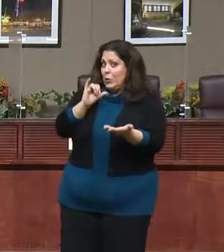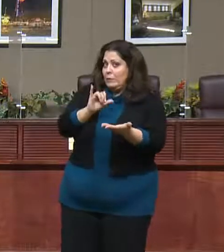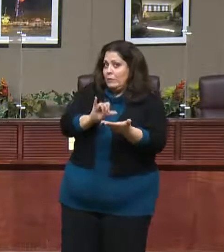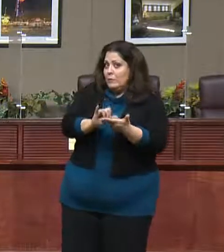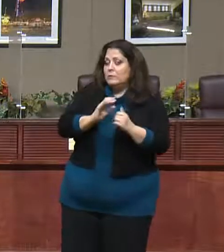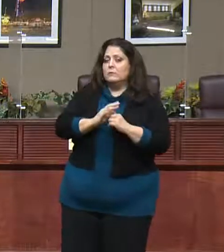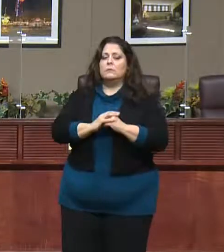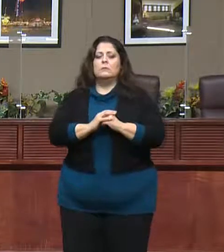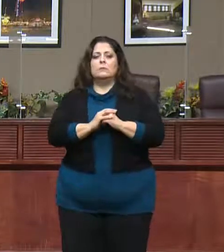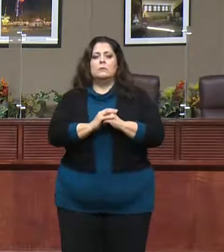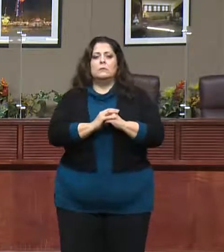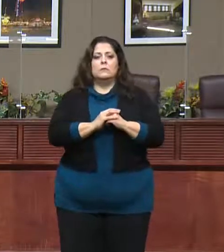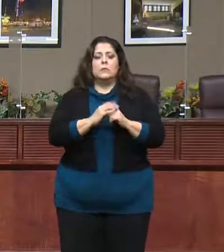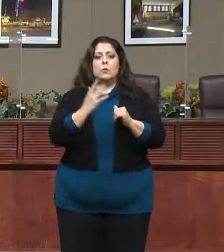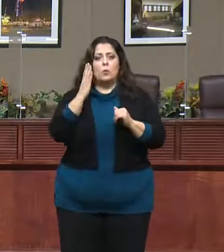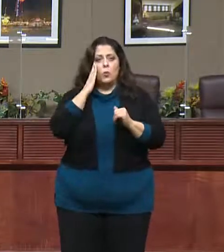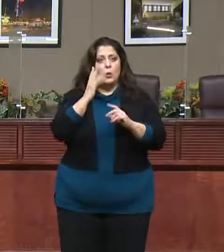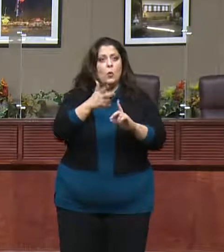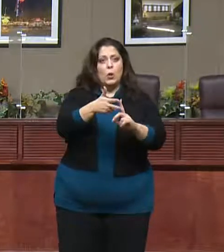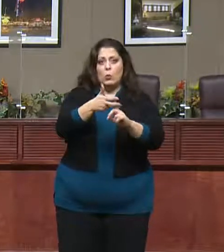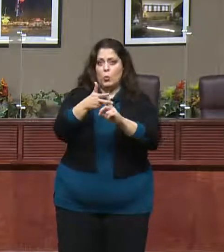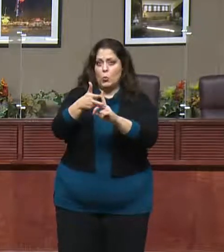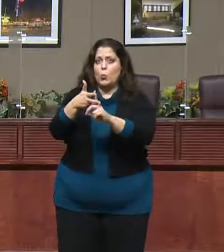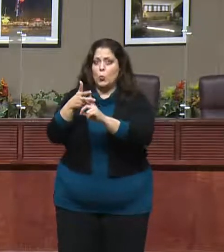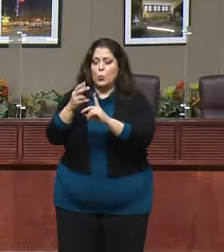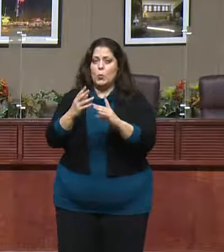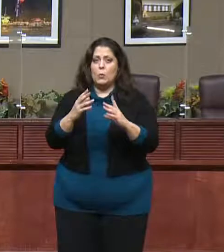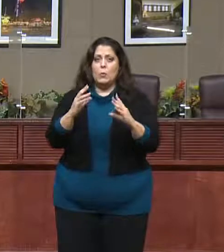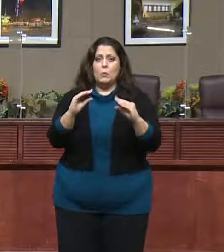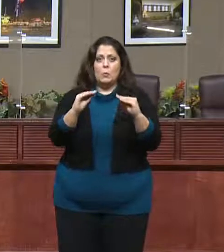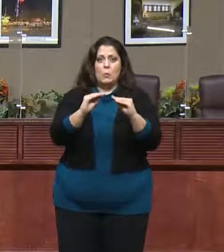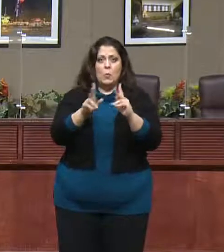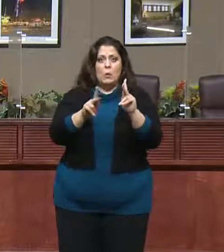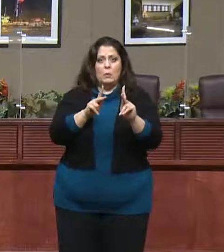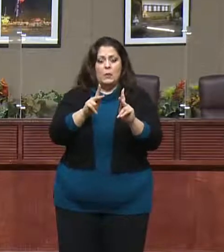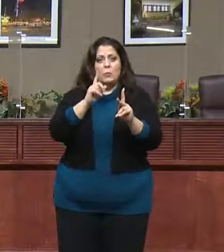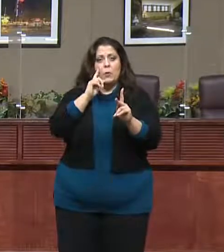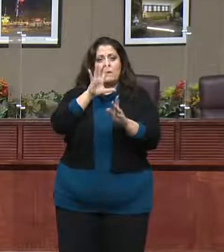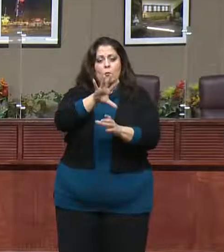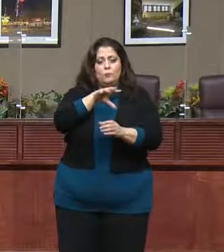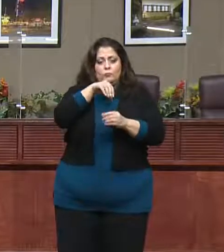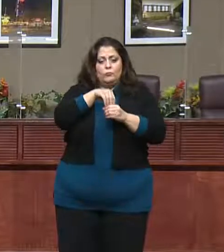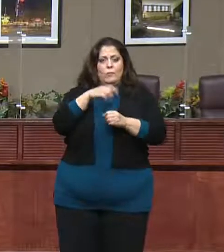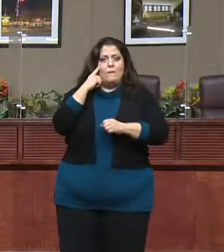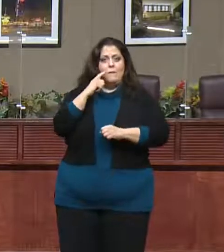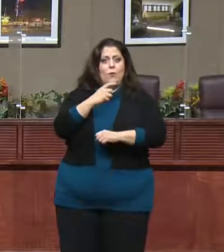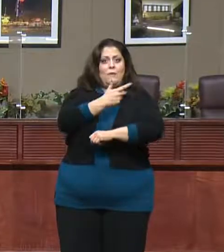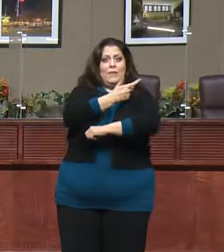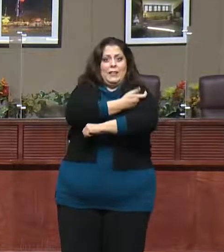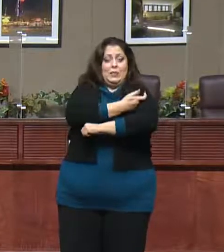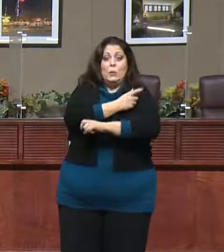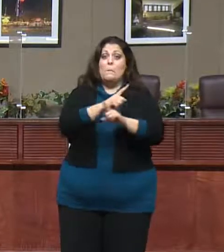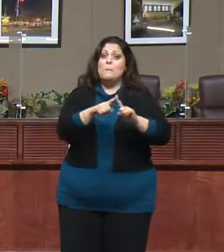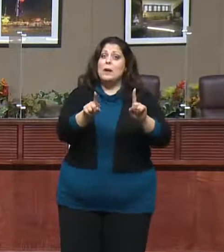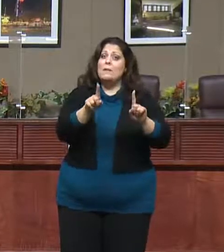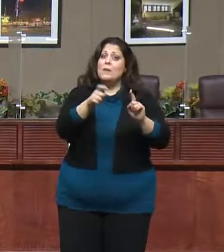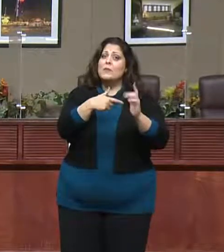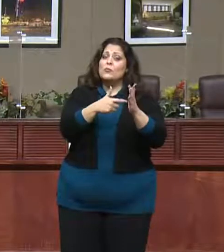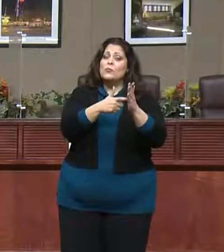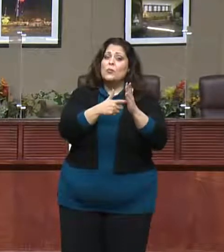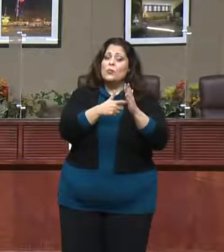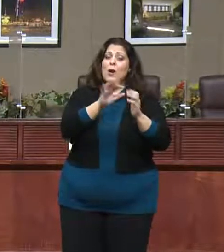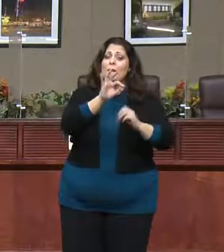will recruit additional people involved in vaccination. Again, you have to be licensed in the